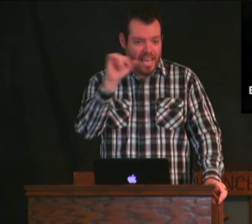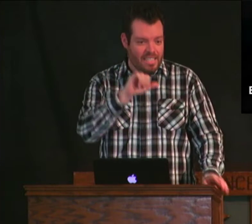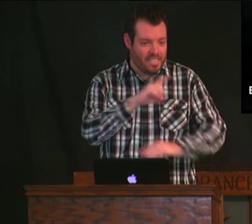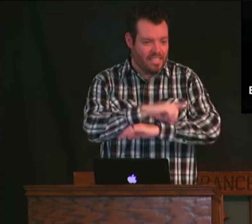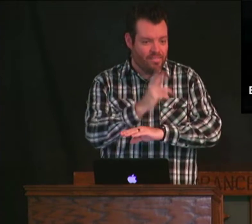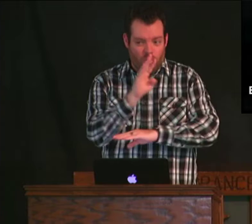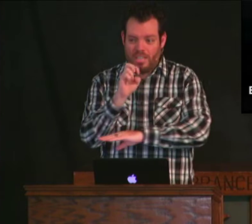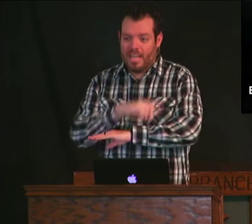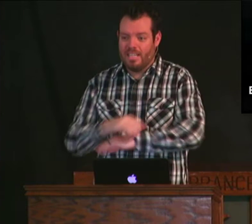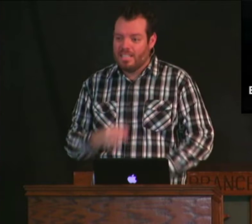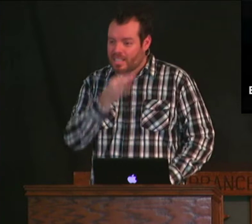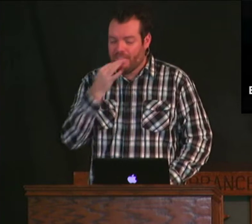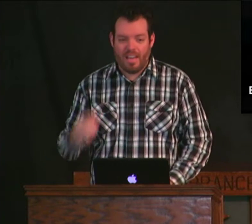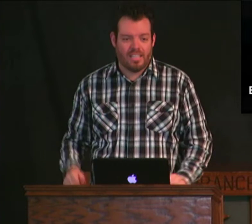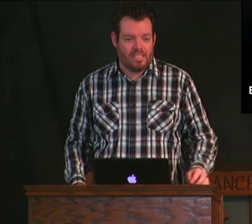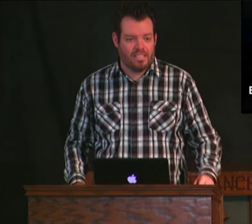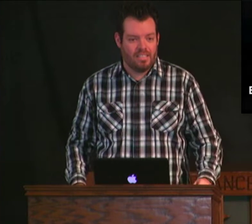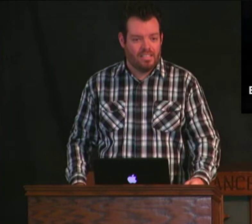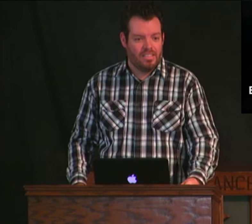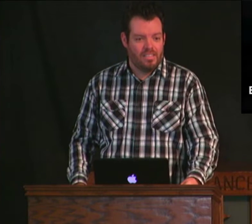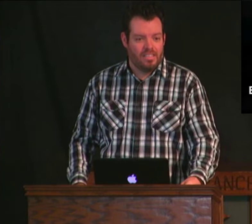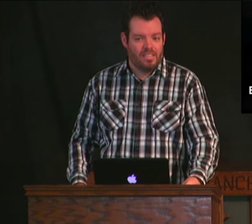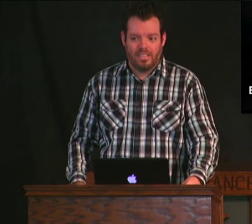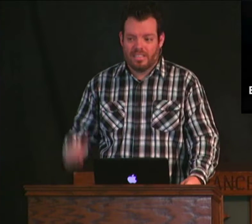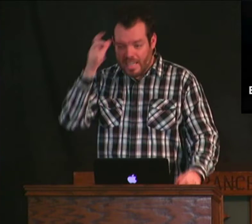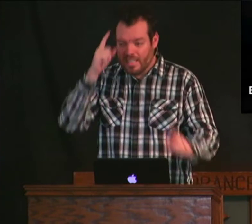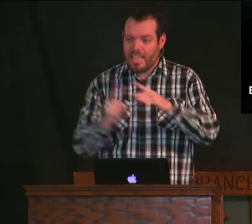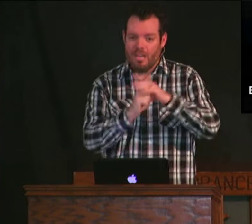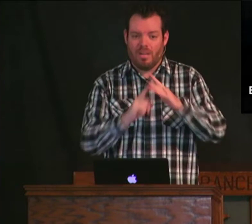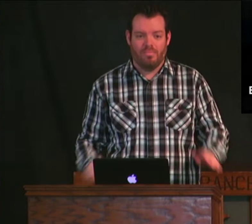days, 40 nights, he fasted. Then Satan came up.